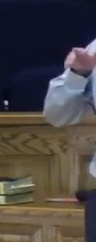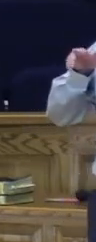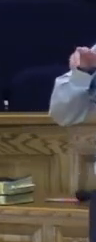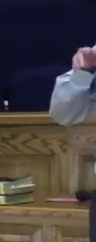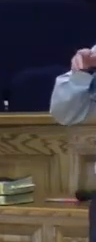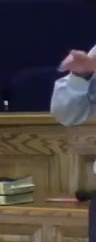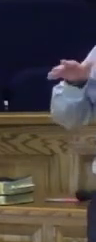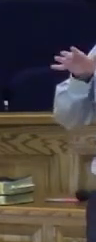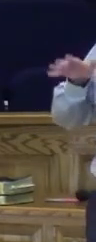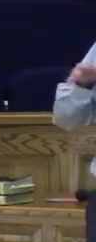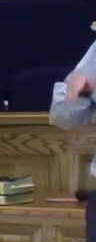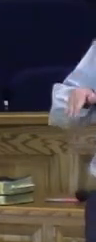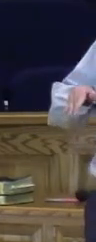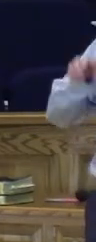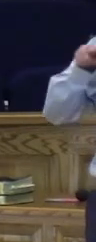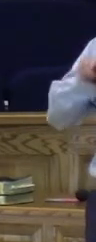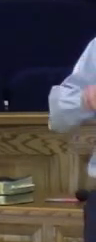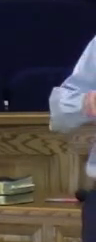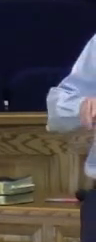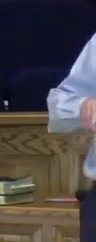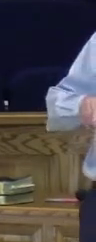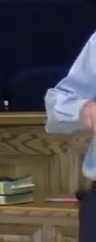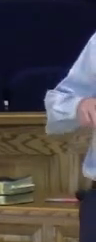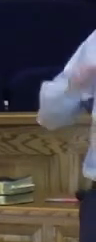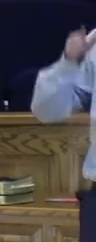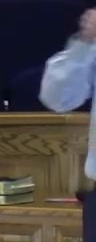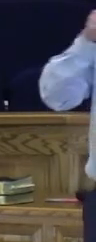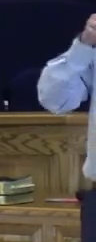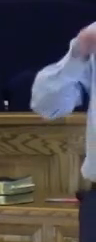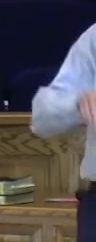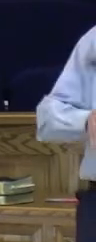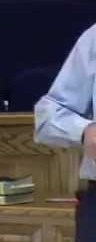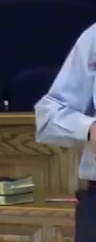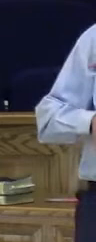Who is Andrew Foster? All right. Well, he was a missionary to Africa,